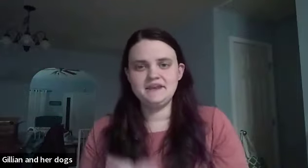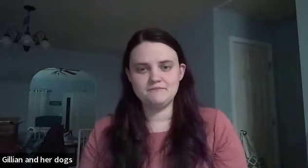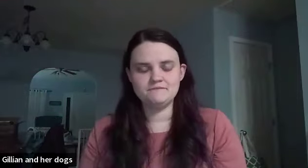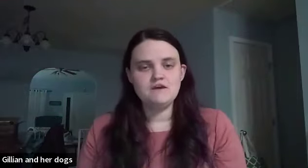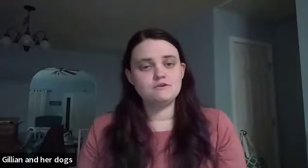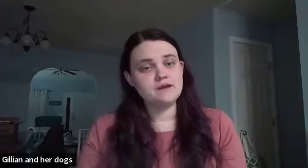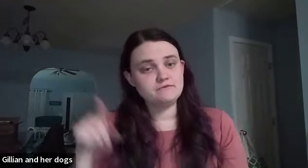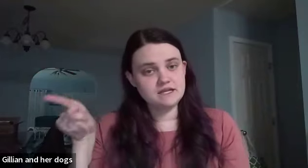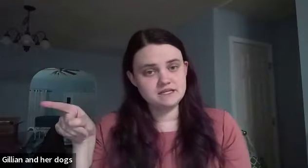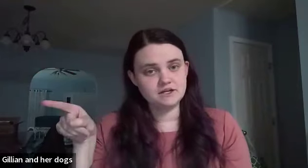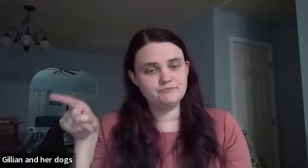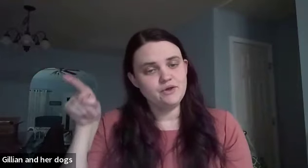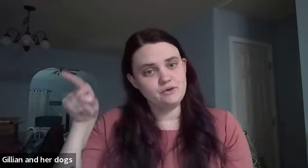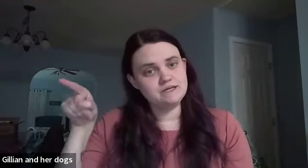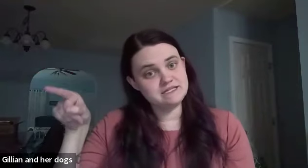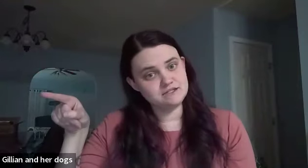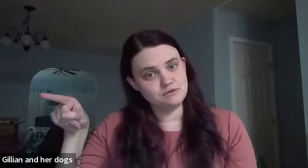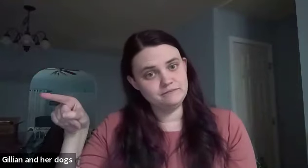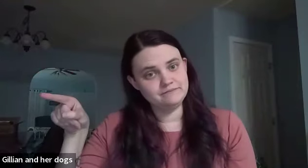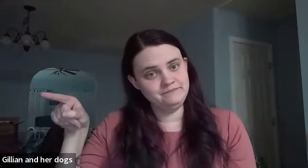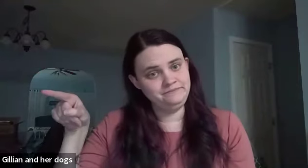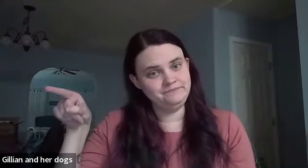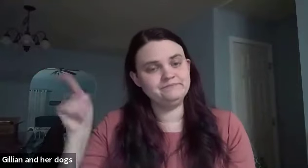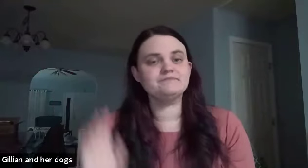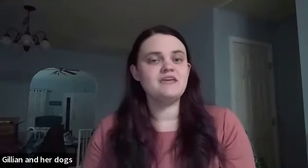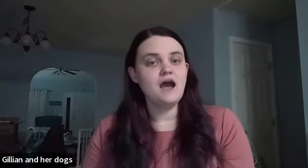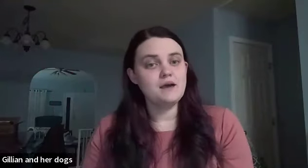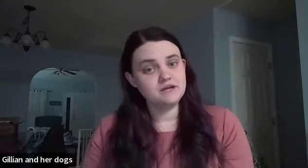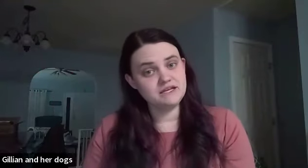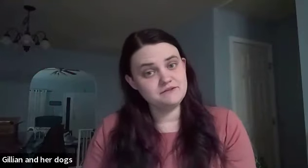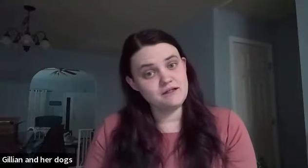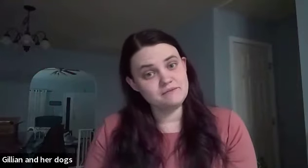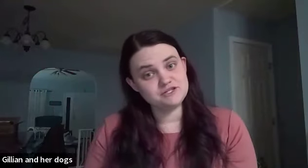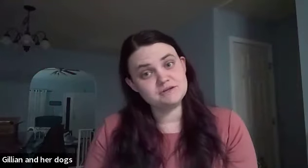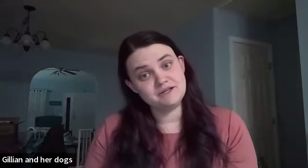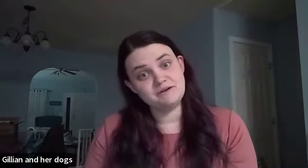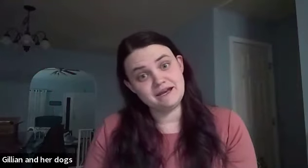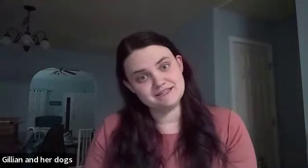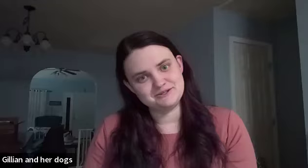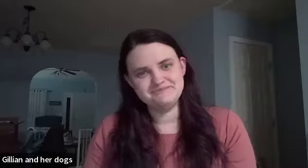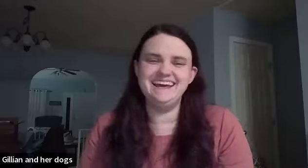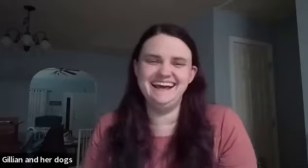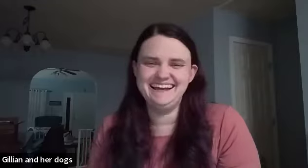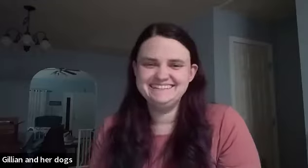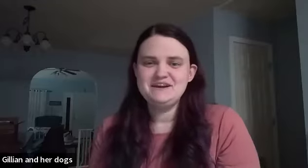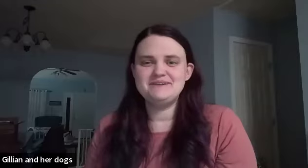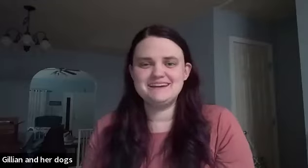Now, for my friend here who is in school, I'm going to give you elementary, middle, and high school.